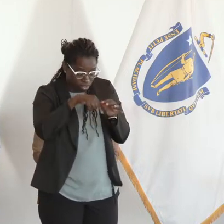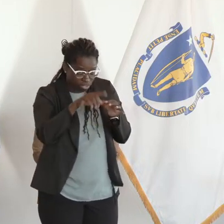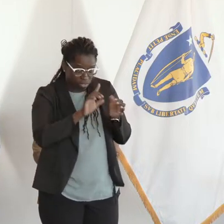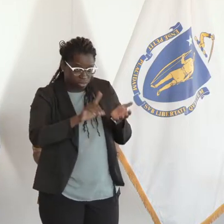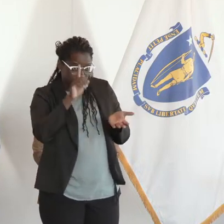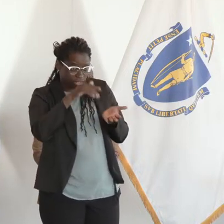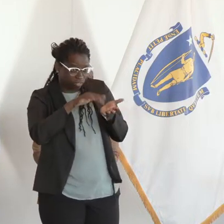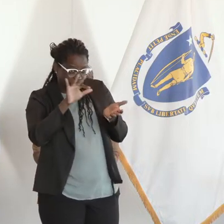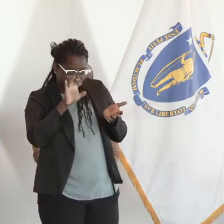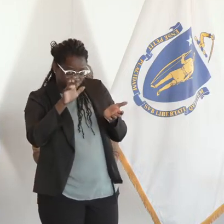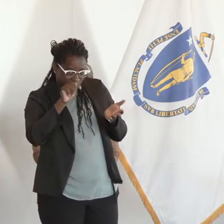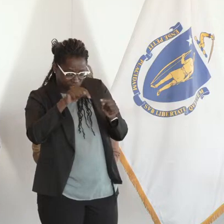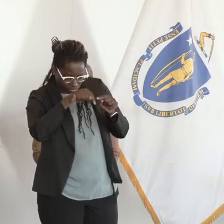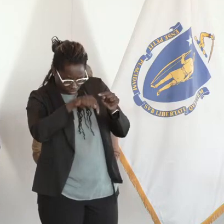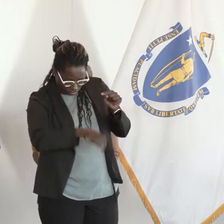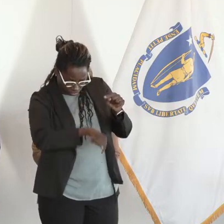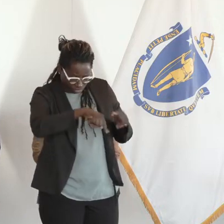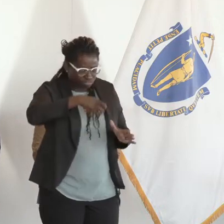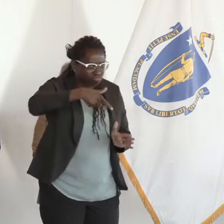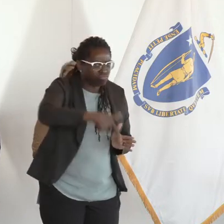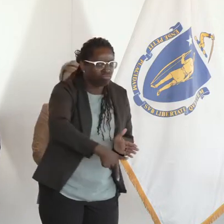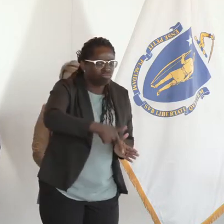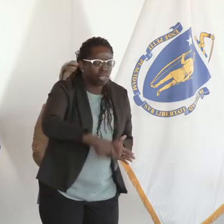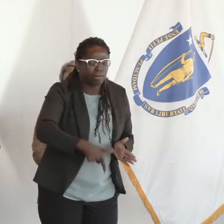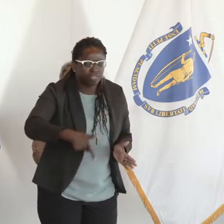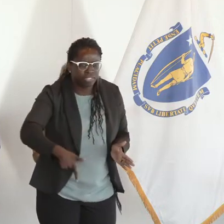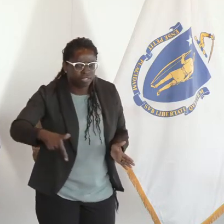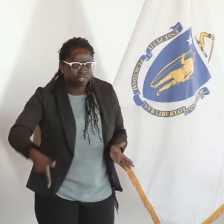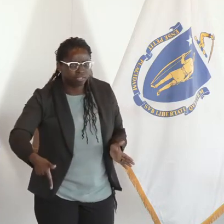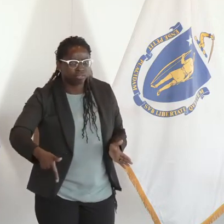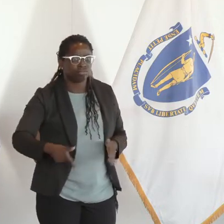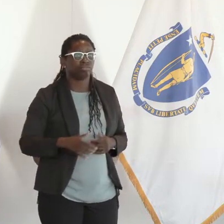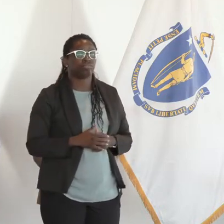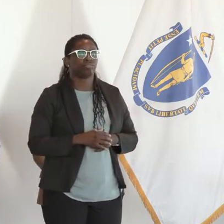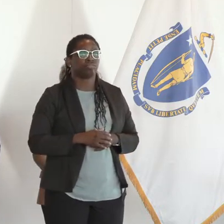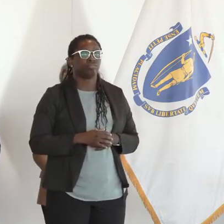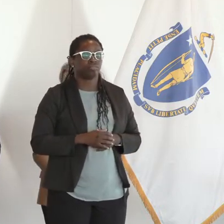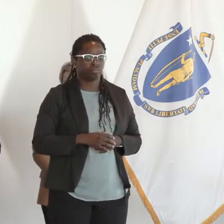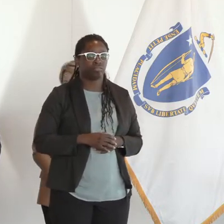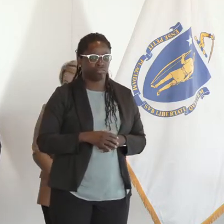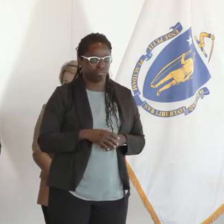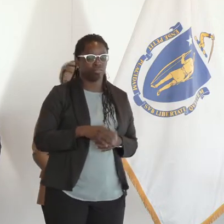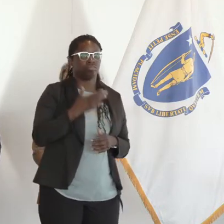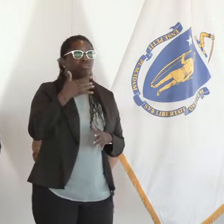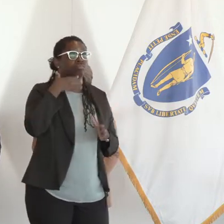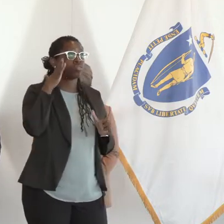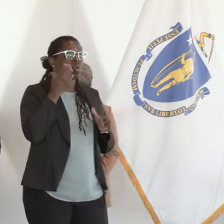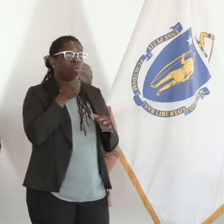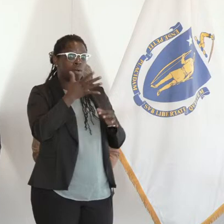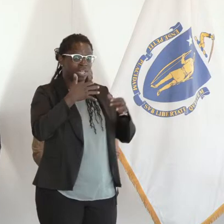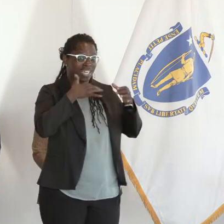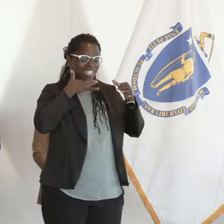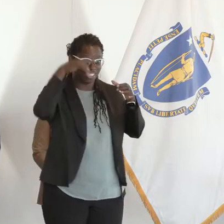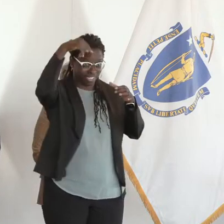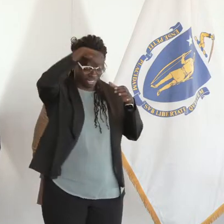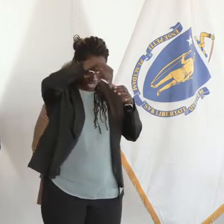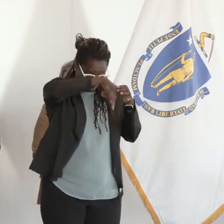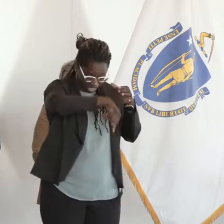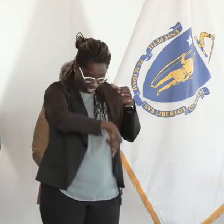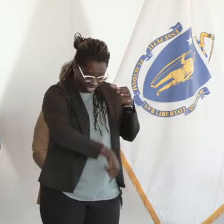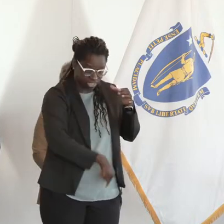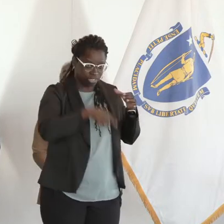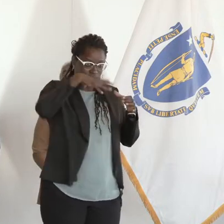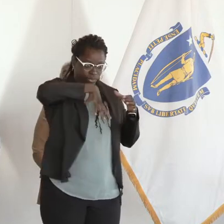a John Hancock building is tall, just to give you a sense. Heat pumps use the temperature differential that the